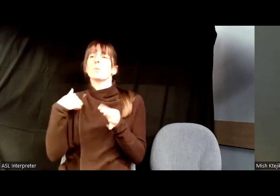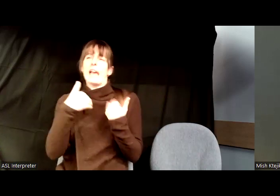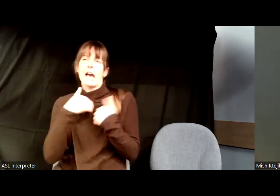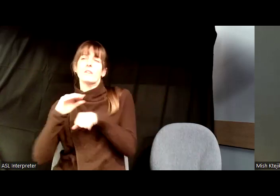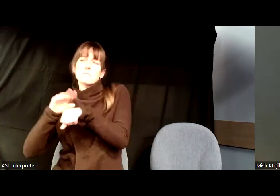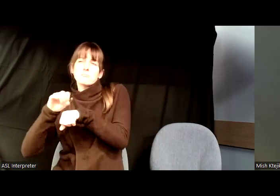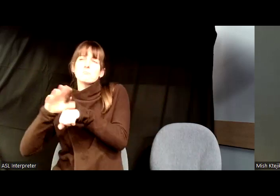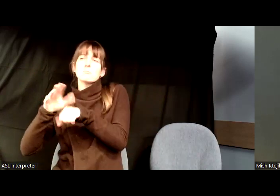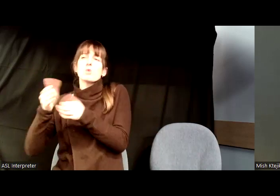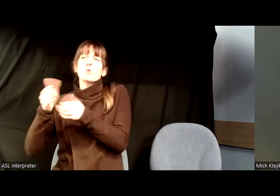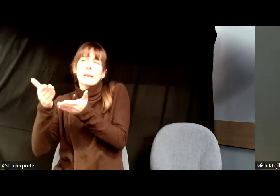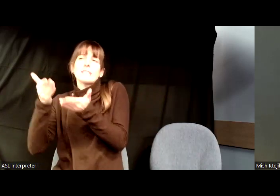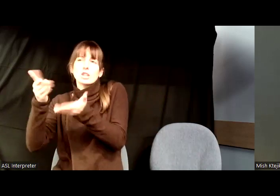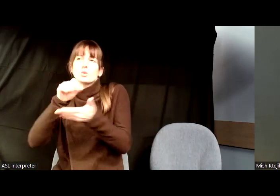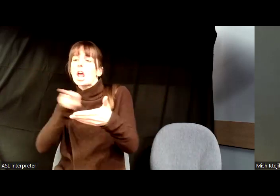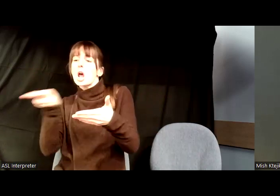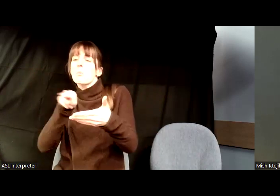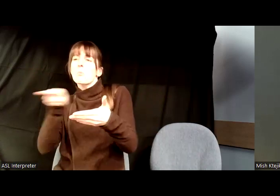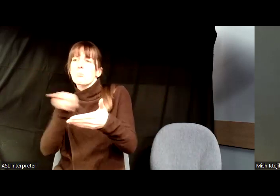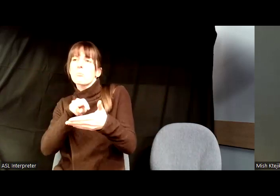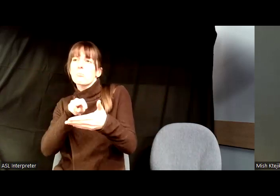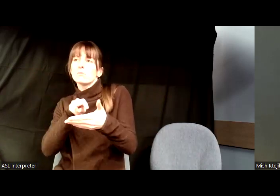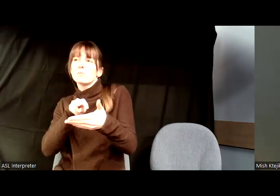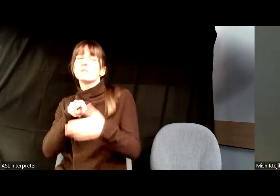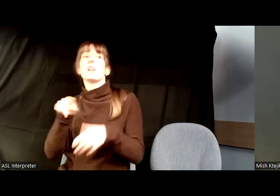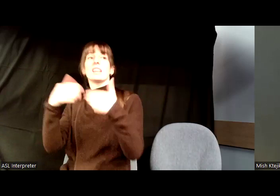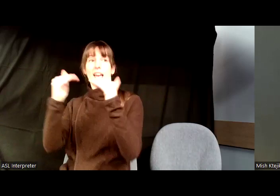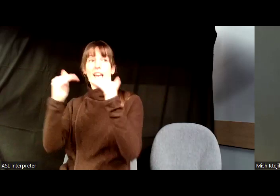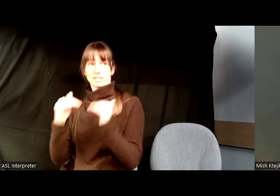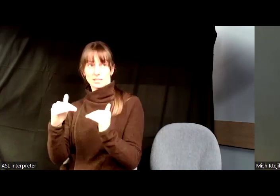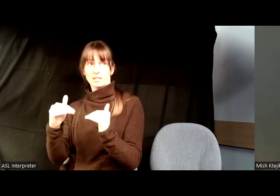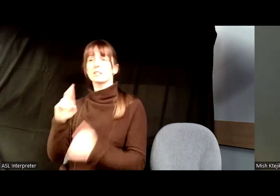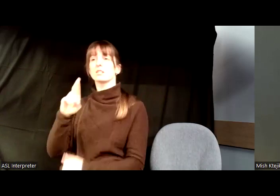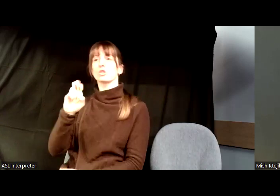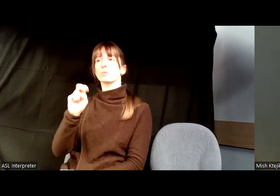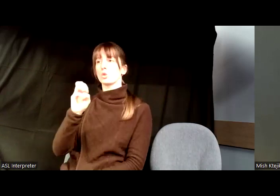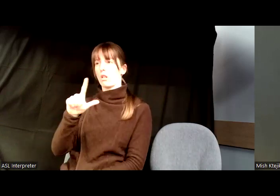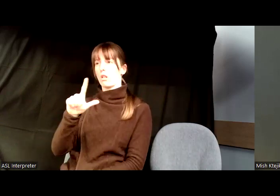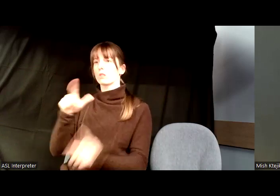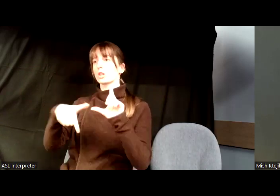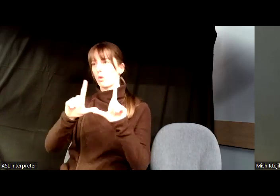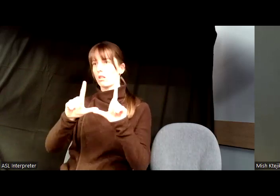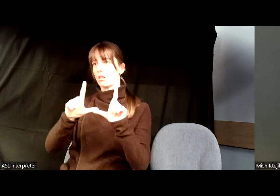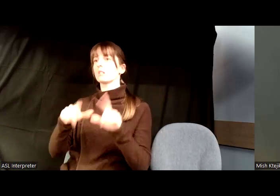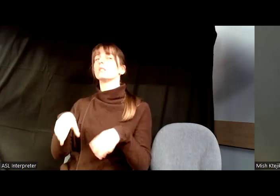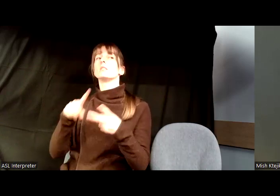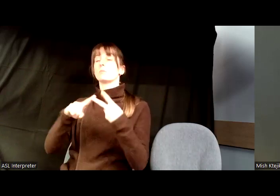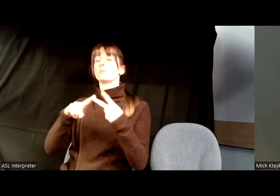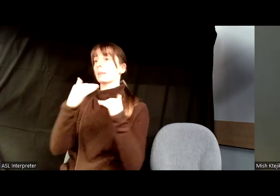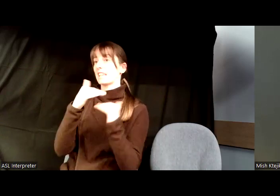renewals. So it tells us the limitations of renewals and when there's not a limitation.